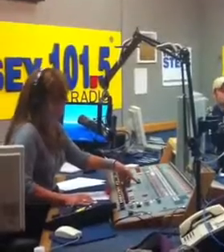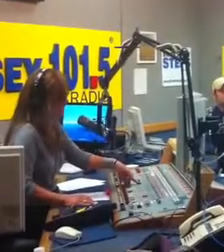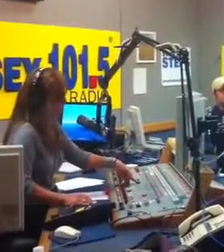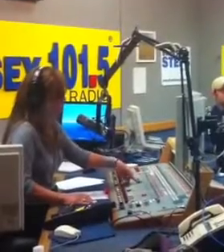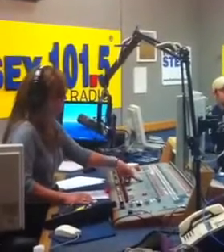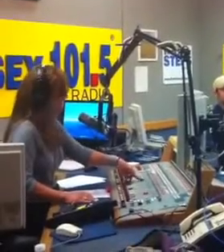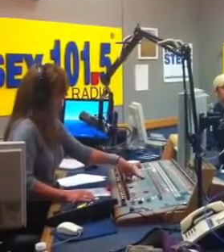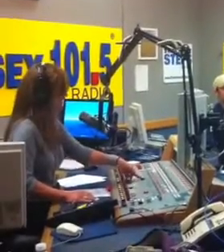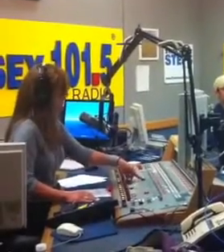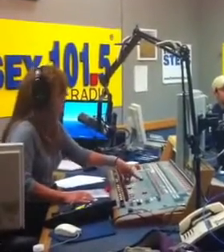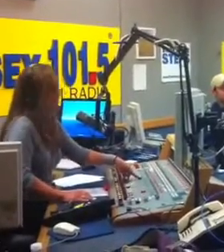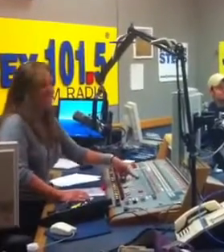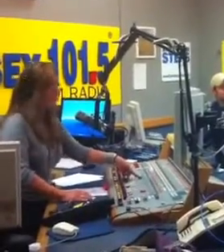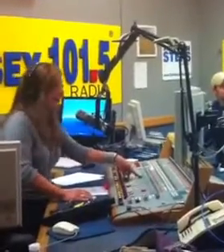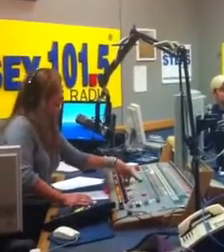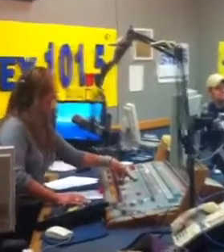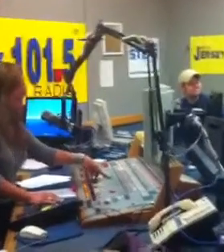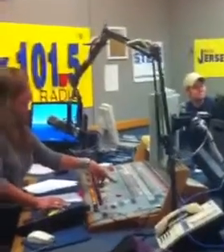it. Okay.